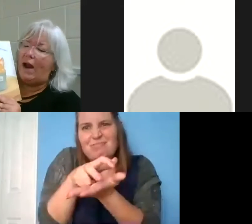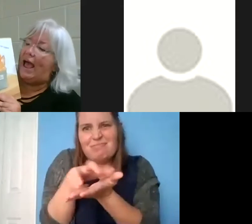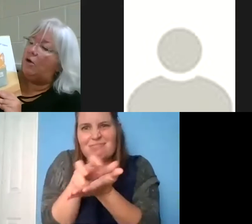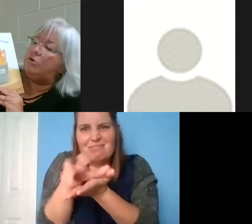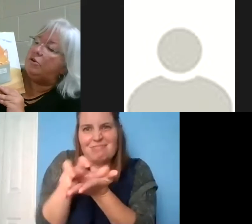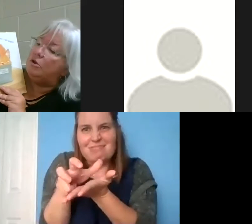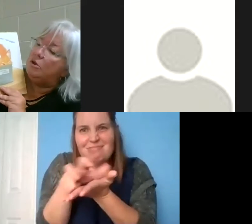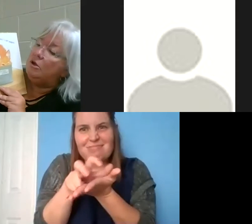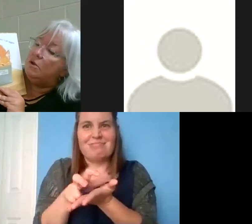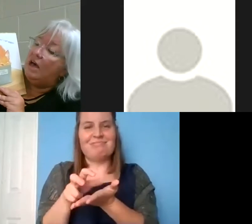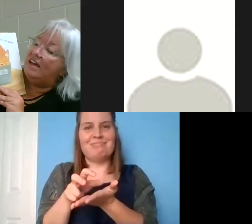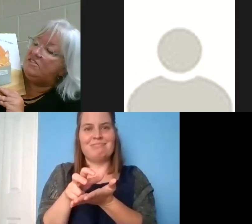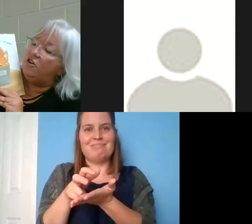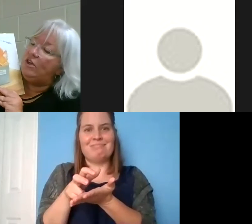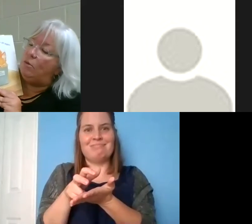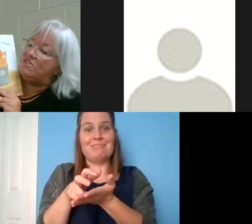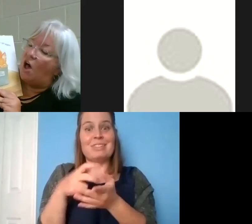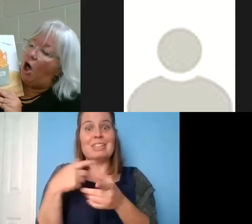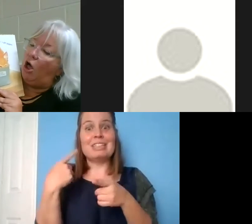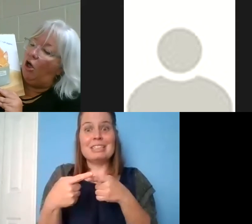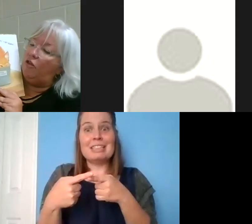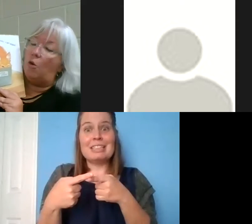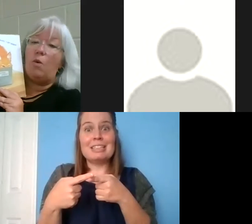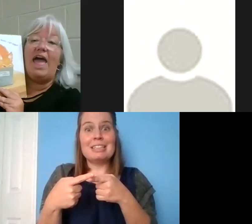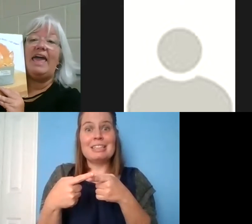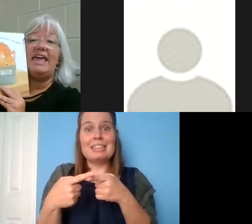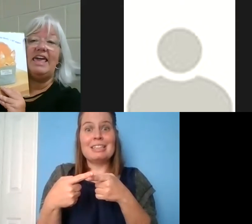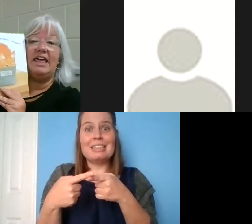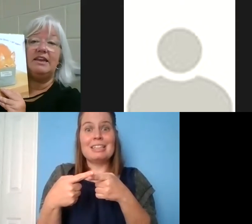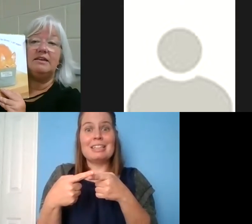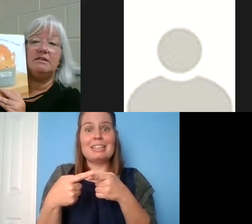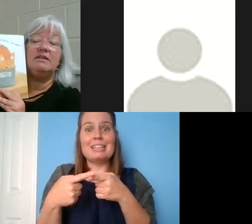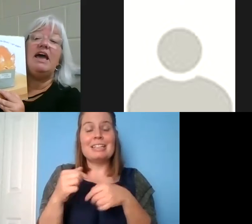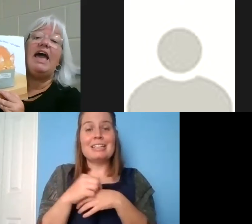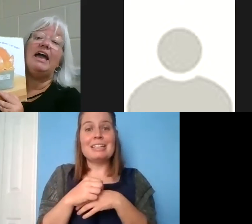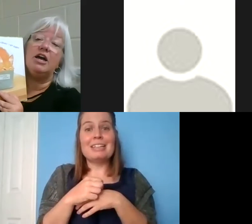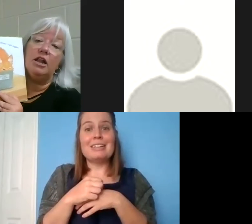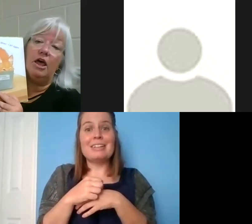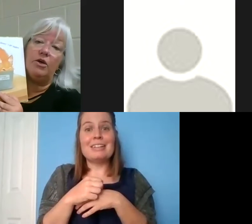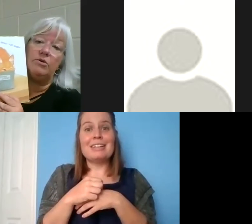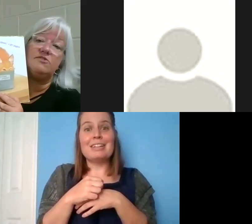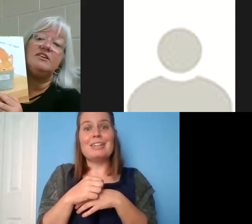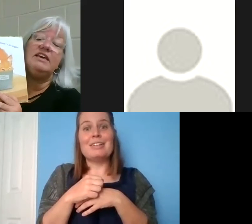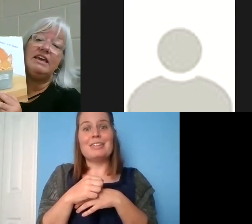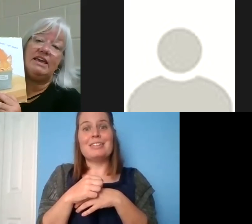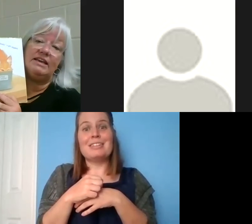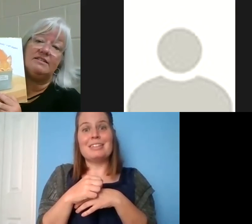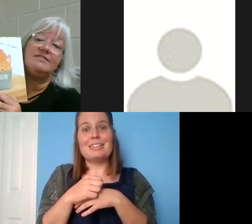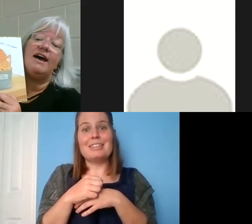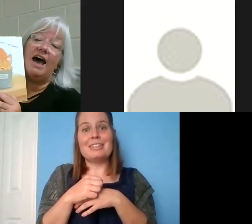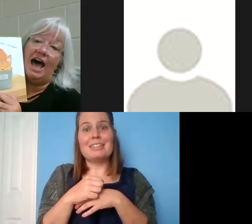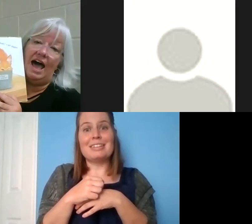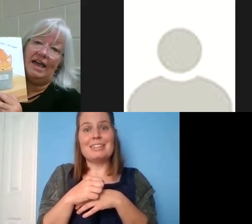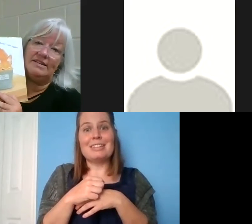wiggled around until he was all the way in and closed it.